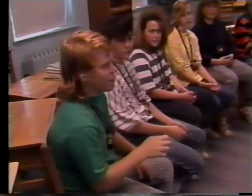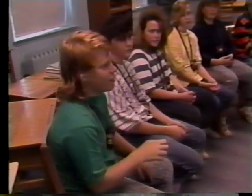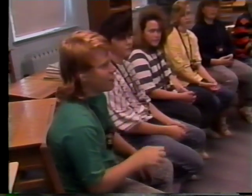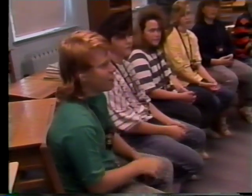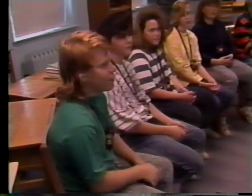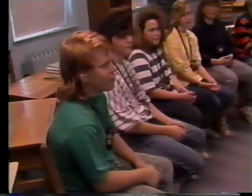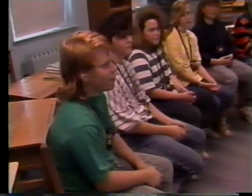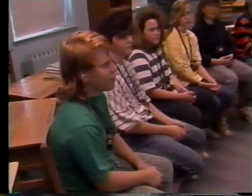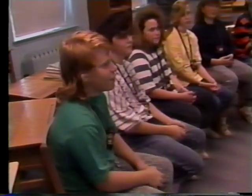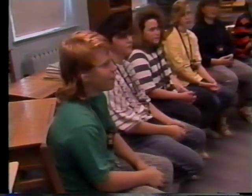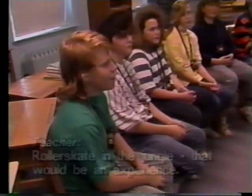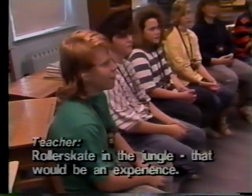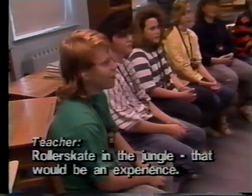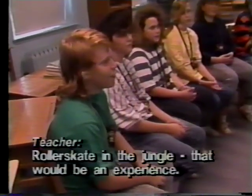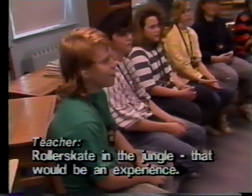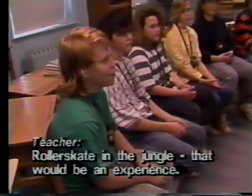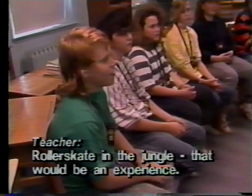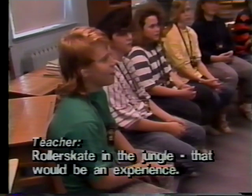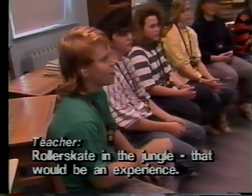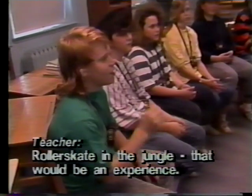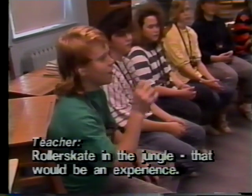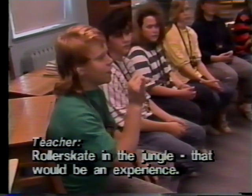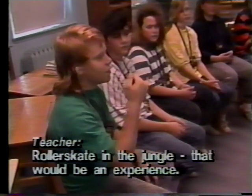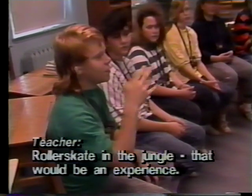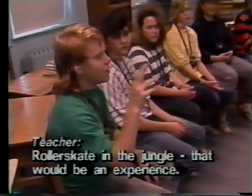We'd like to roller skate on